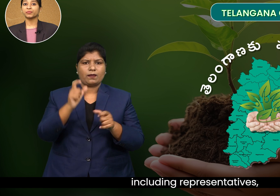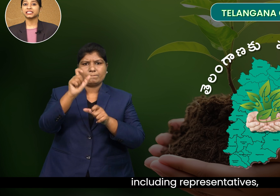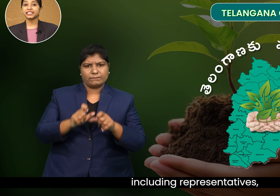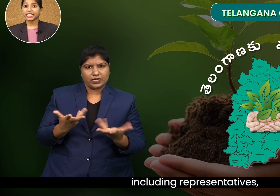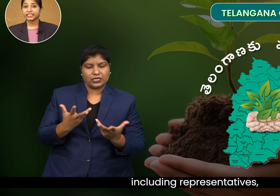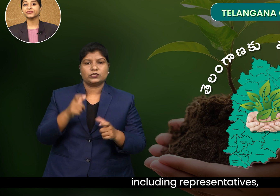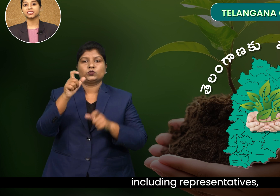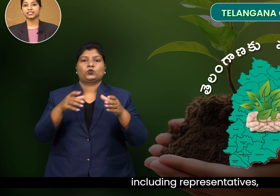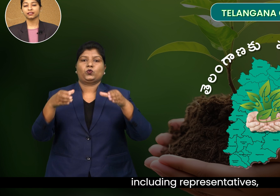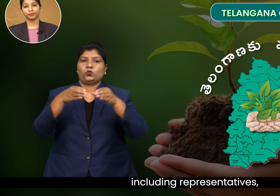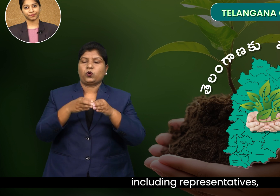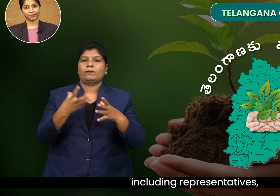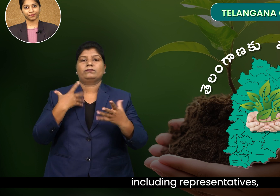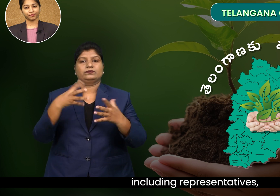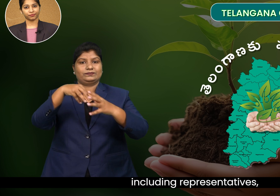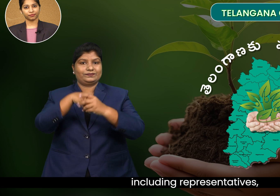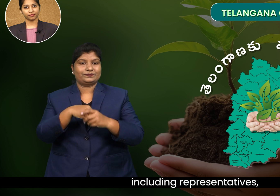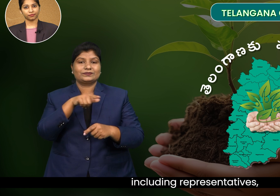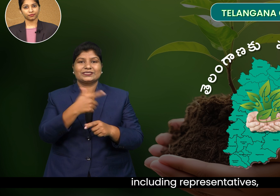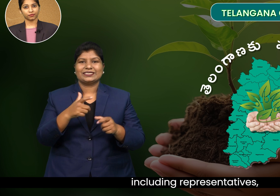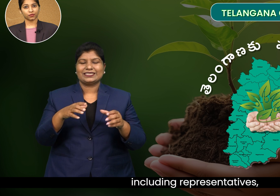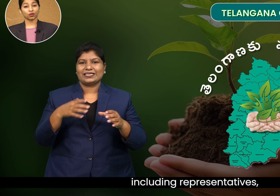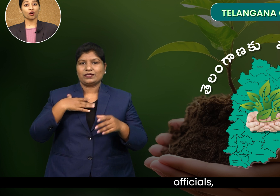including representatives,